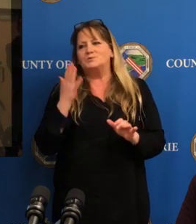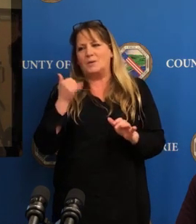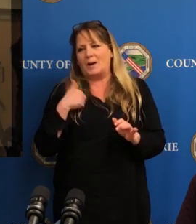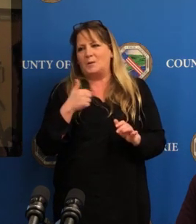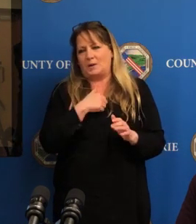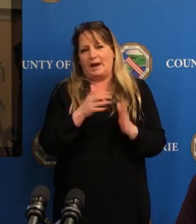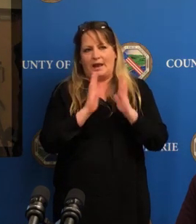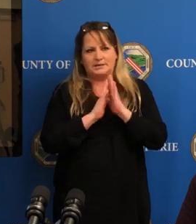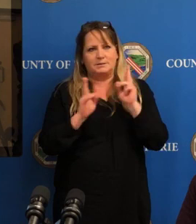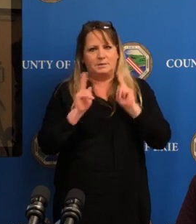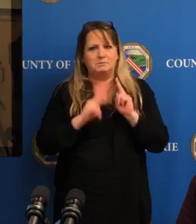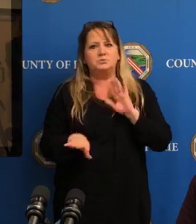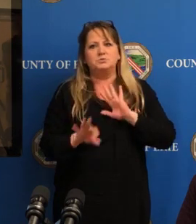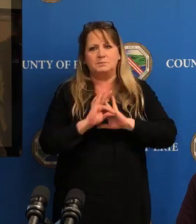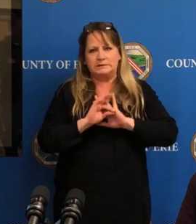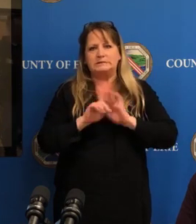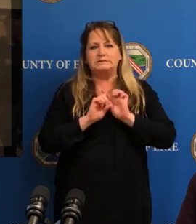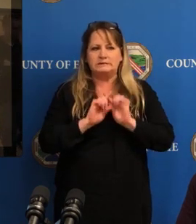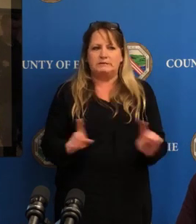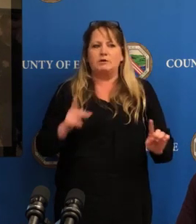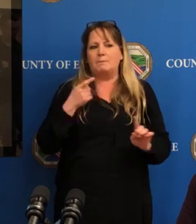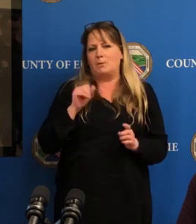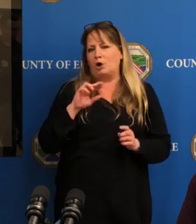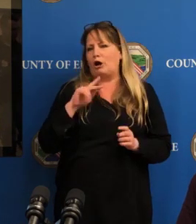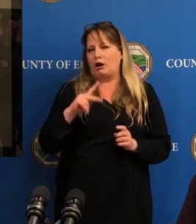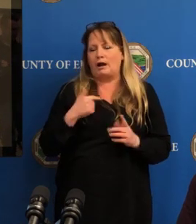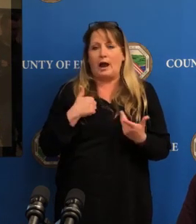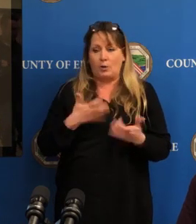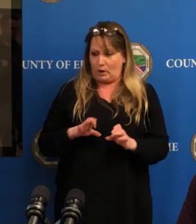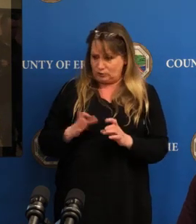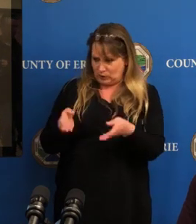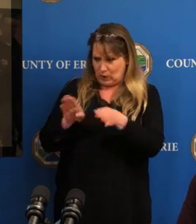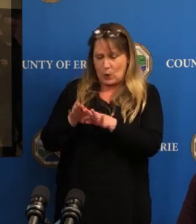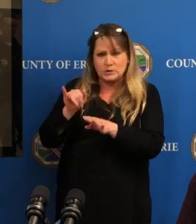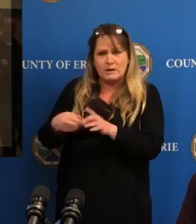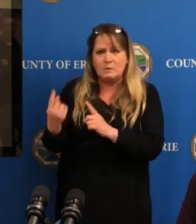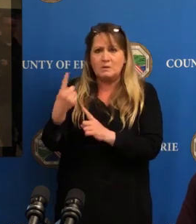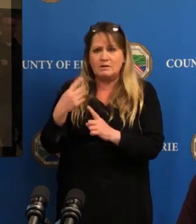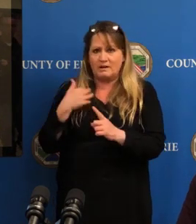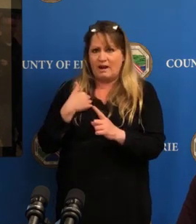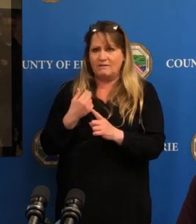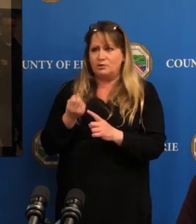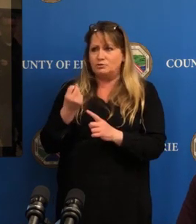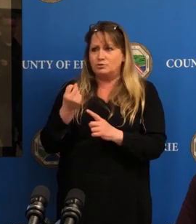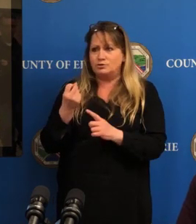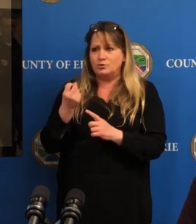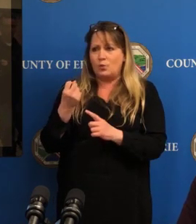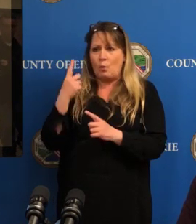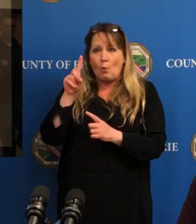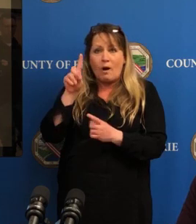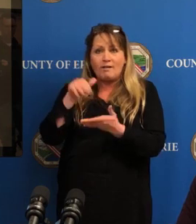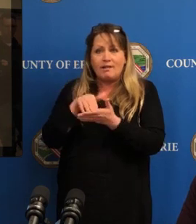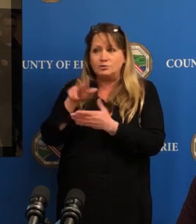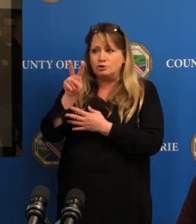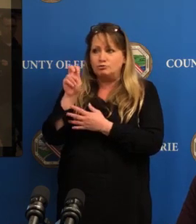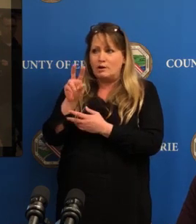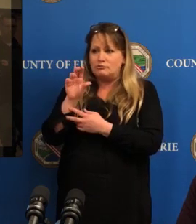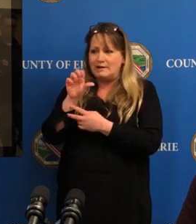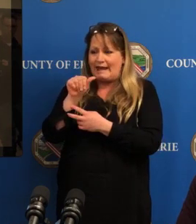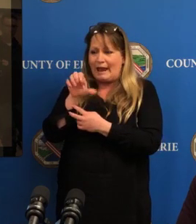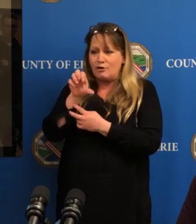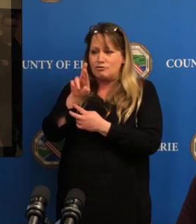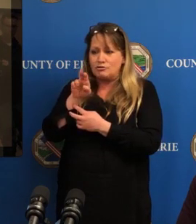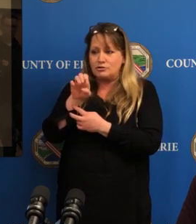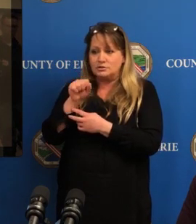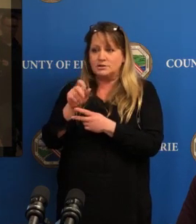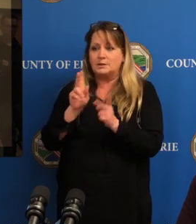to choose another park. I don't want to have to close Chestnut Ridge. Chestnut Ridge has got over 1,200 acres. And what's happening is a lot of people are just going in